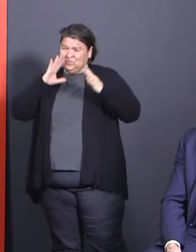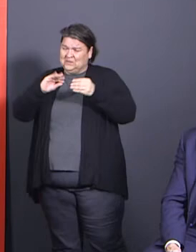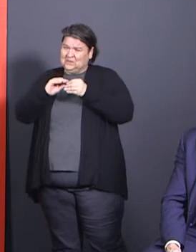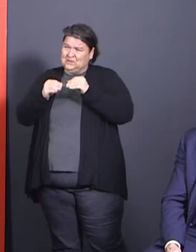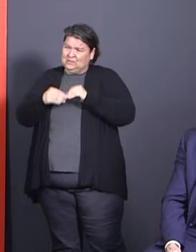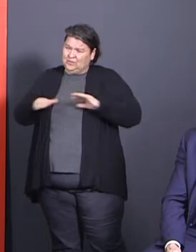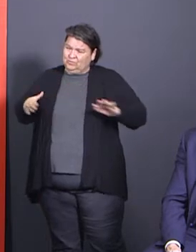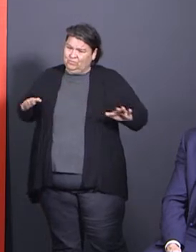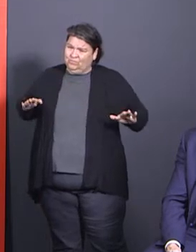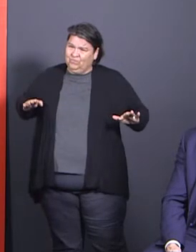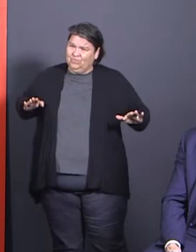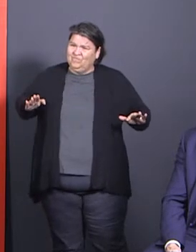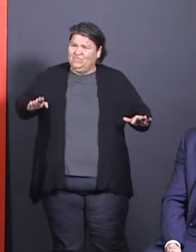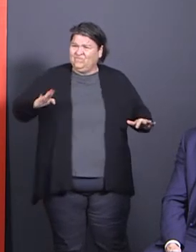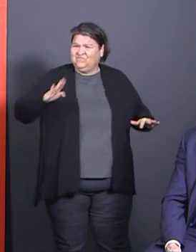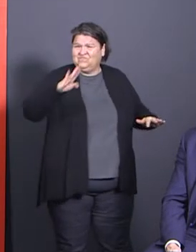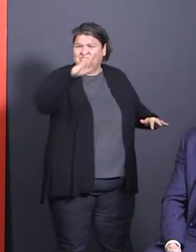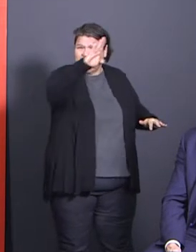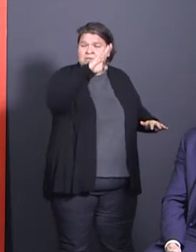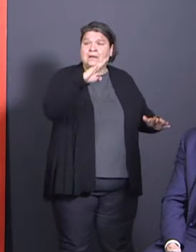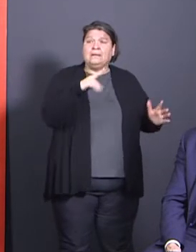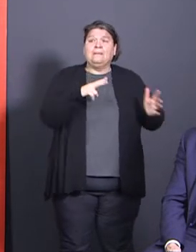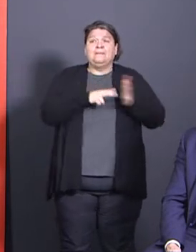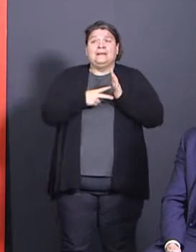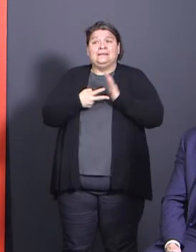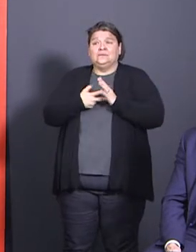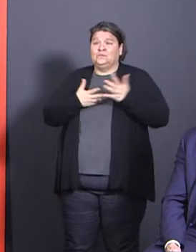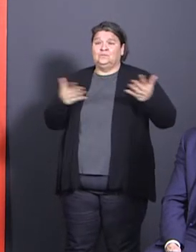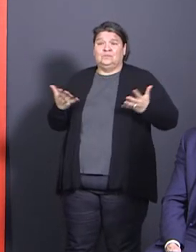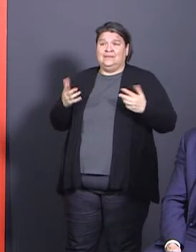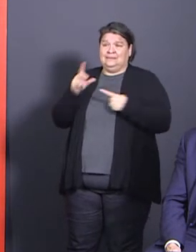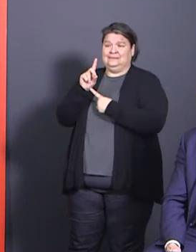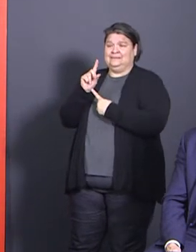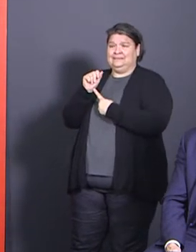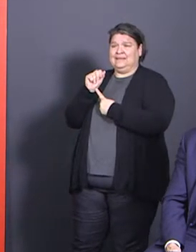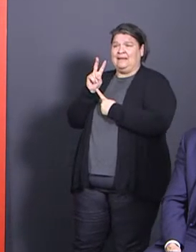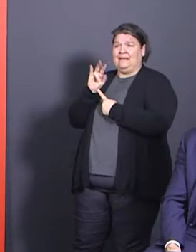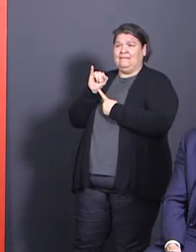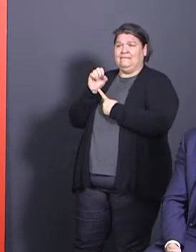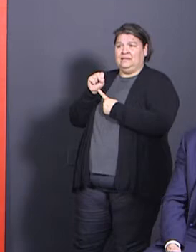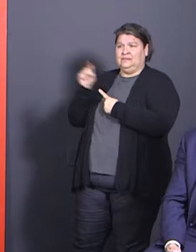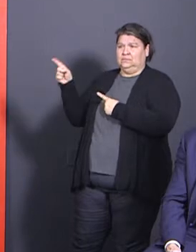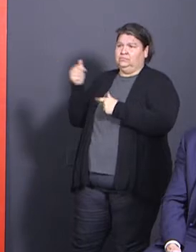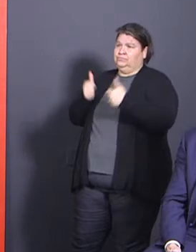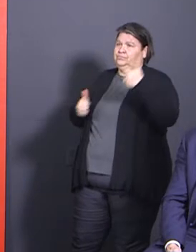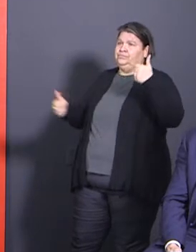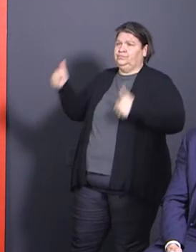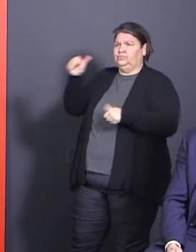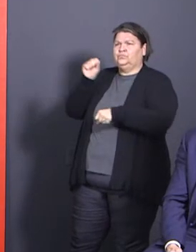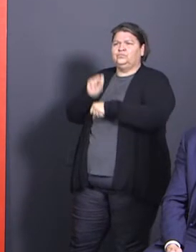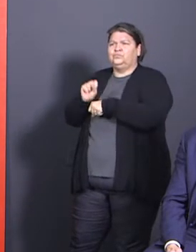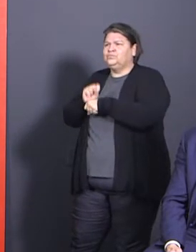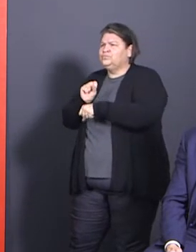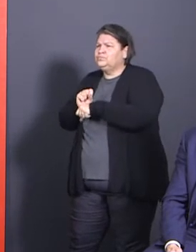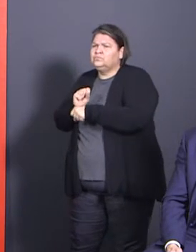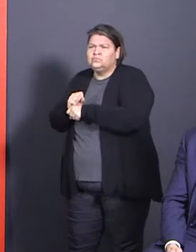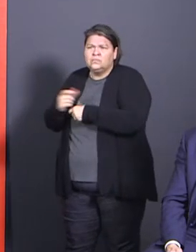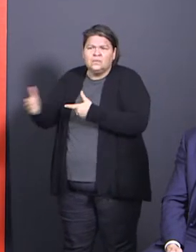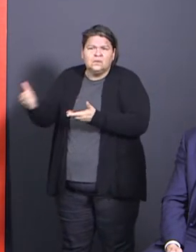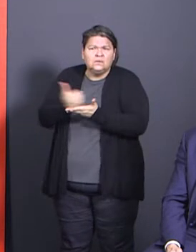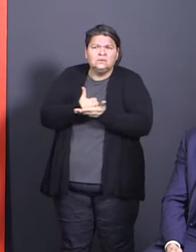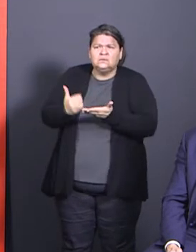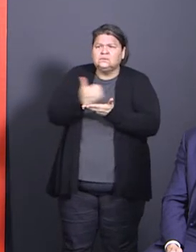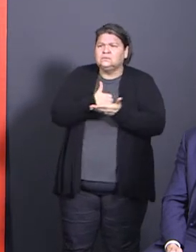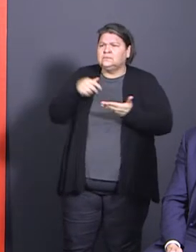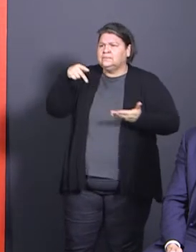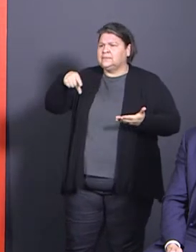his executive staff. They've done a great job of locating personal protective equipment, but at the same time also